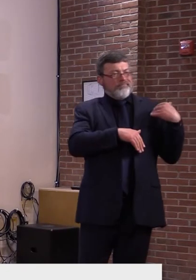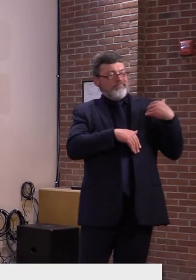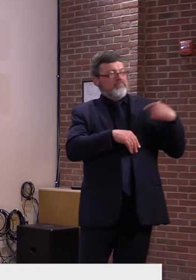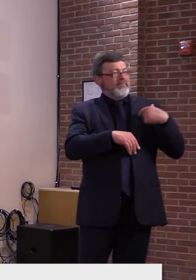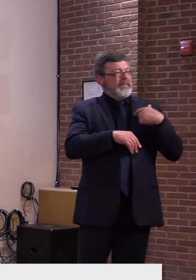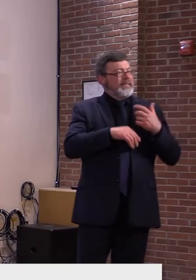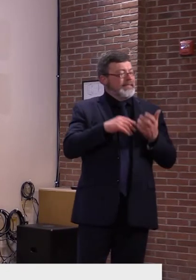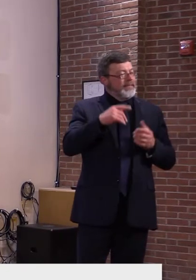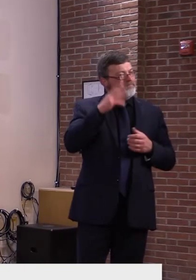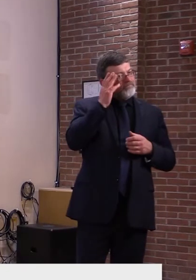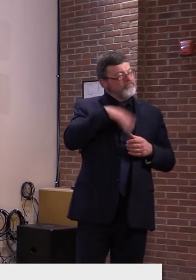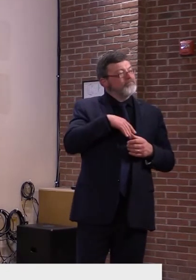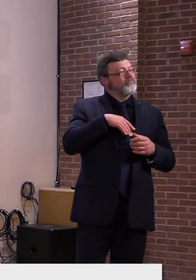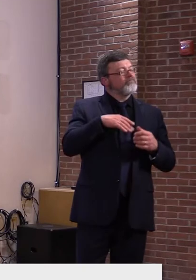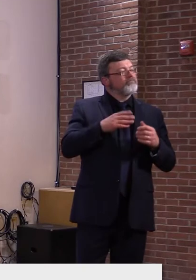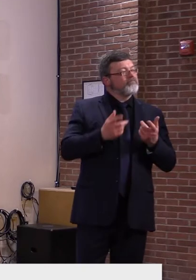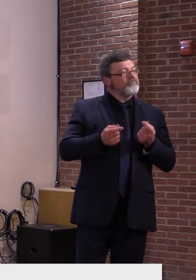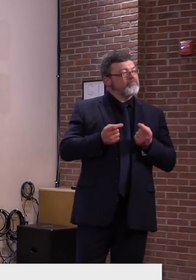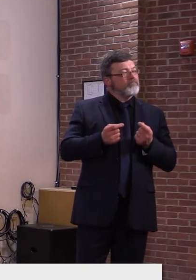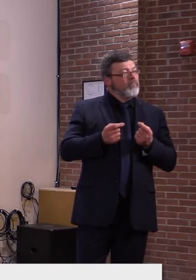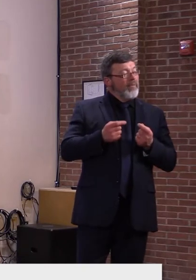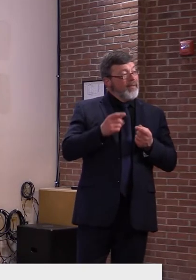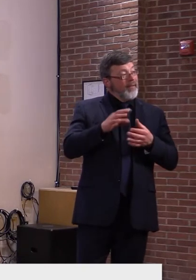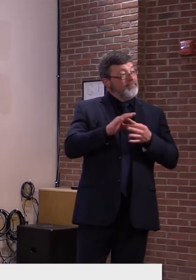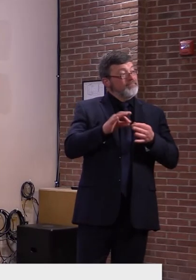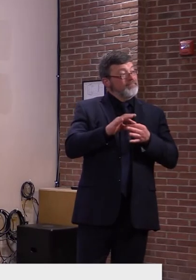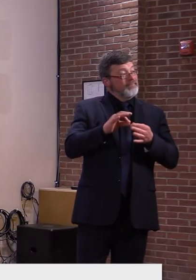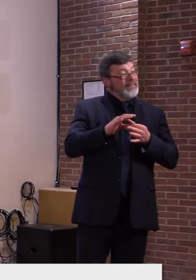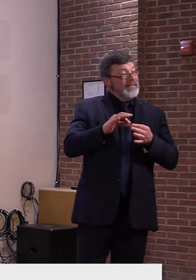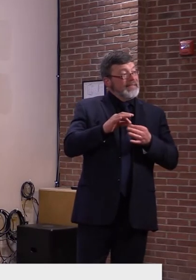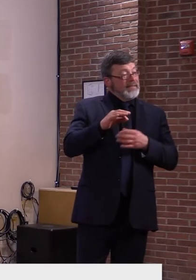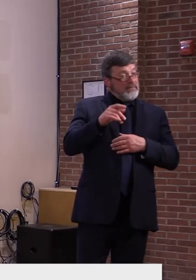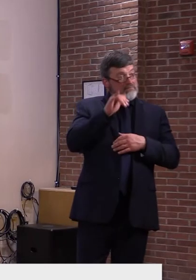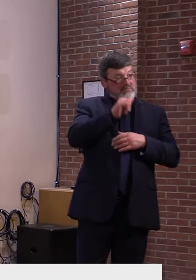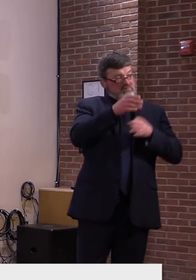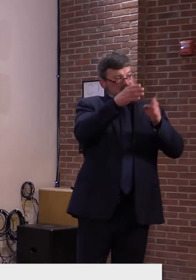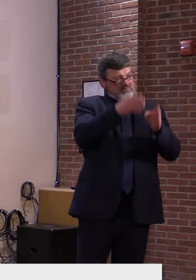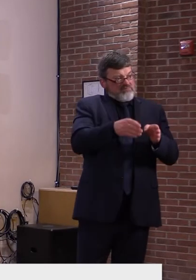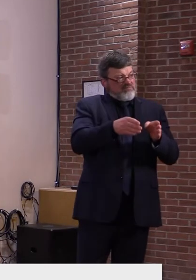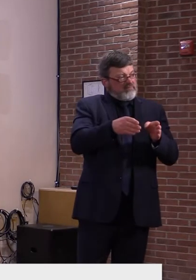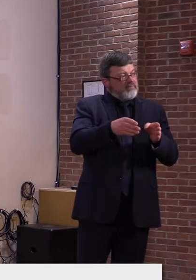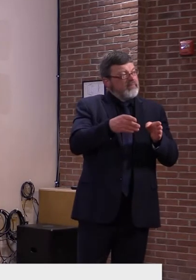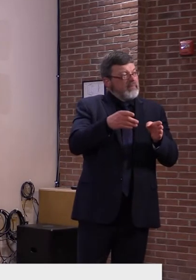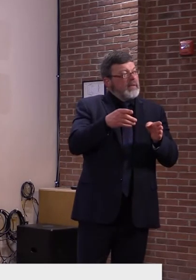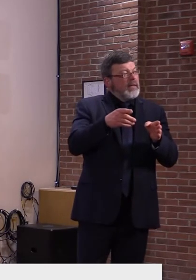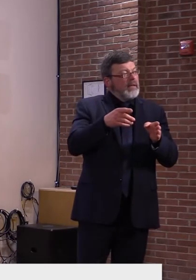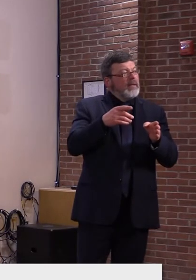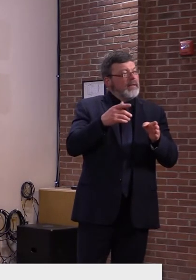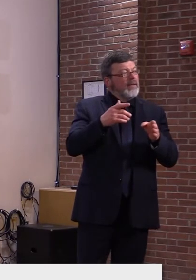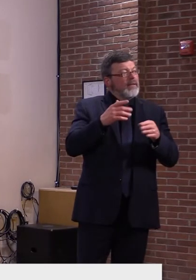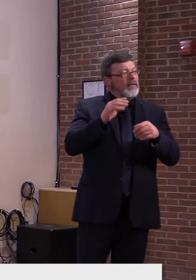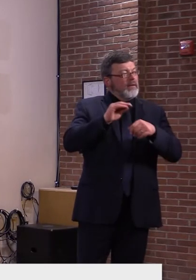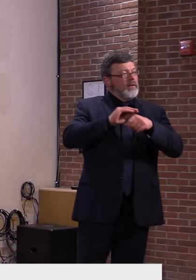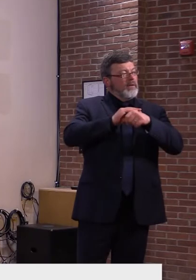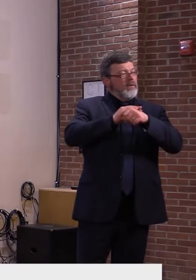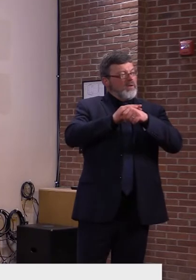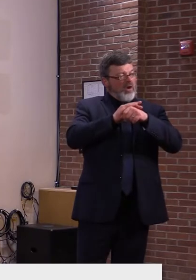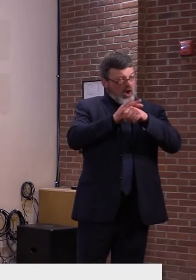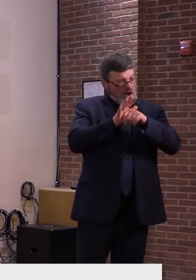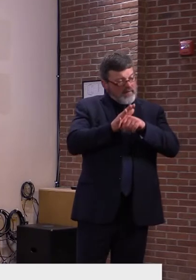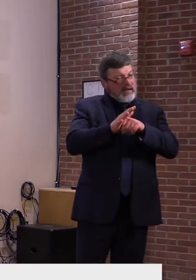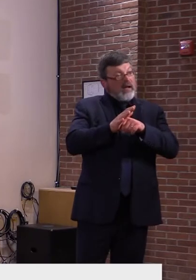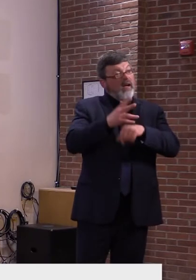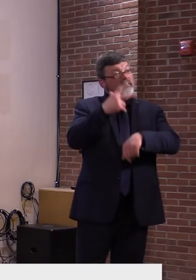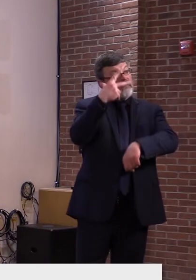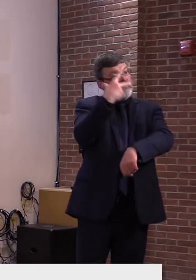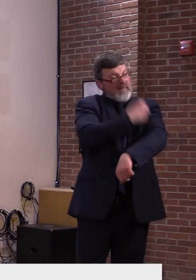he has experienced what he is convinced is a COVID vaccine injury, to a